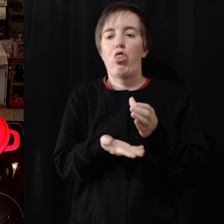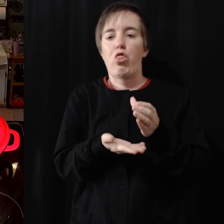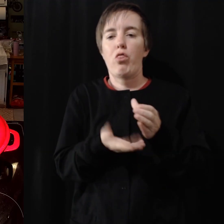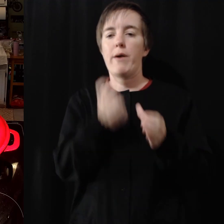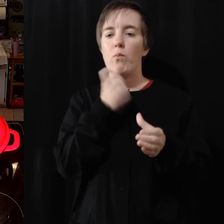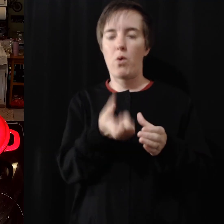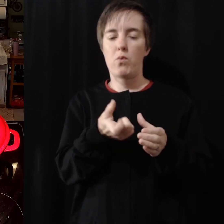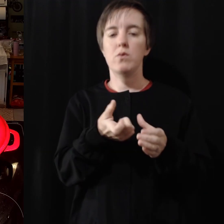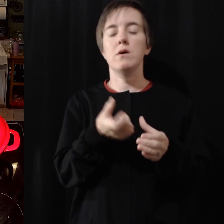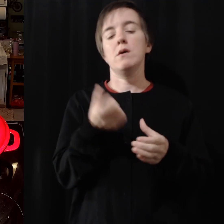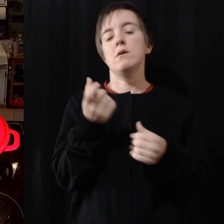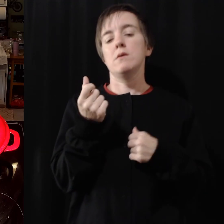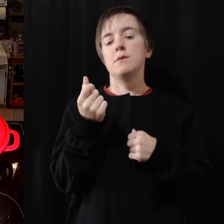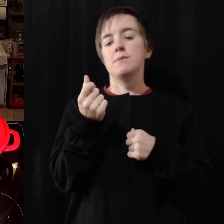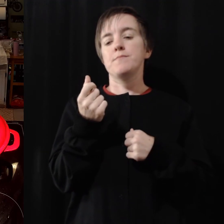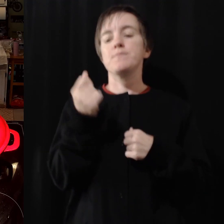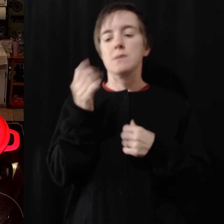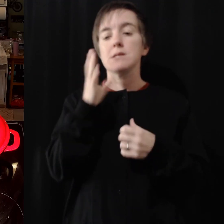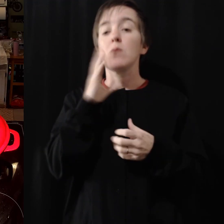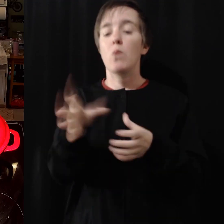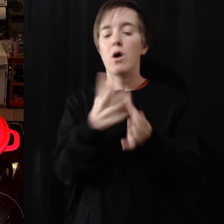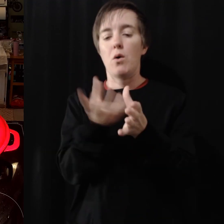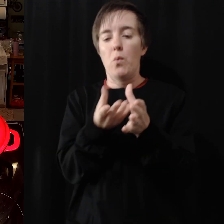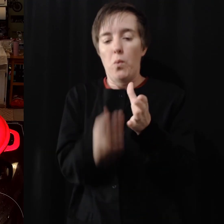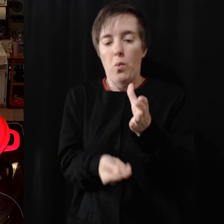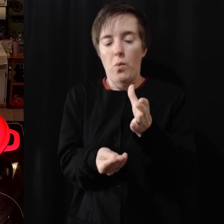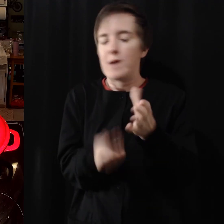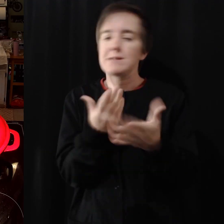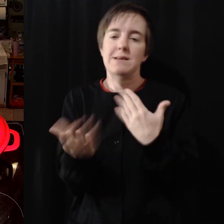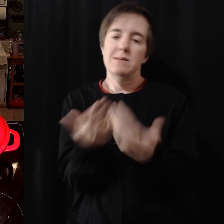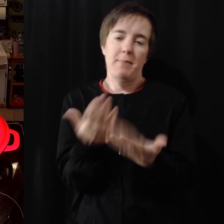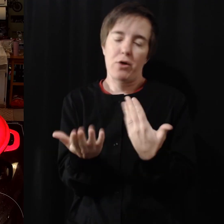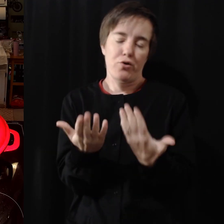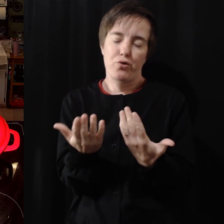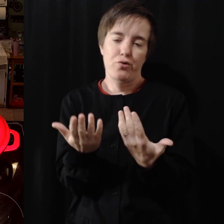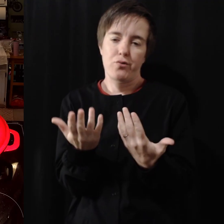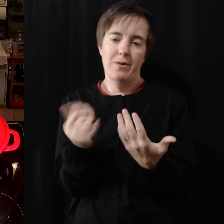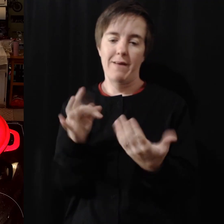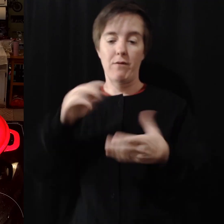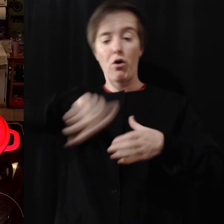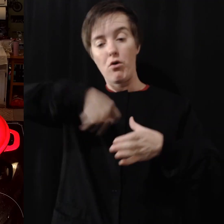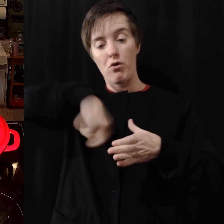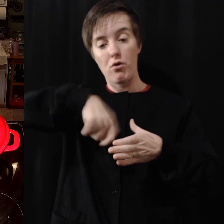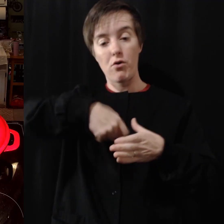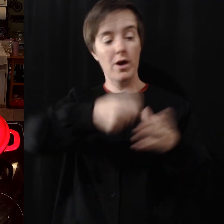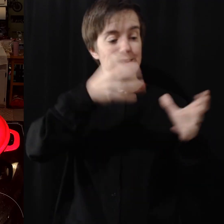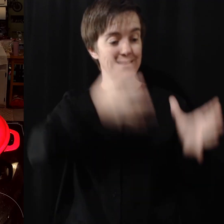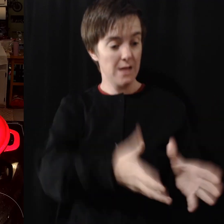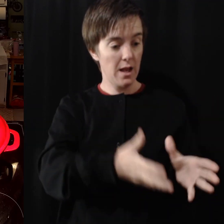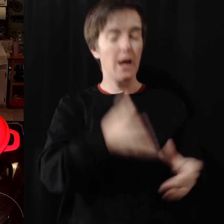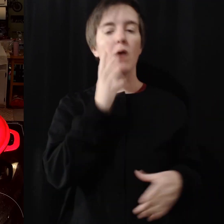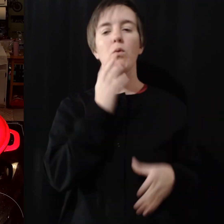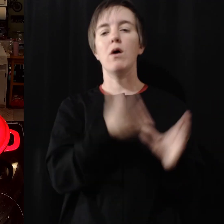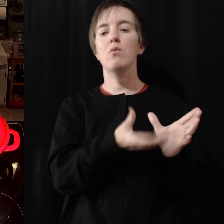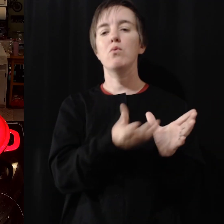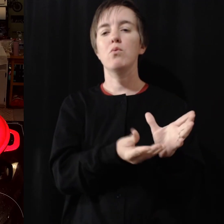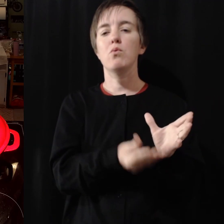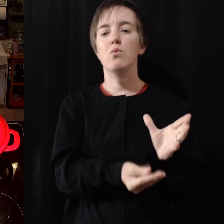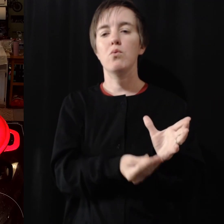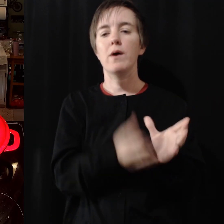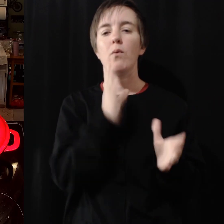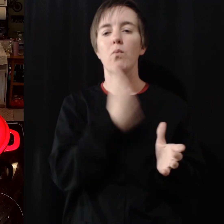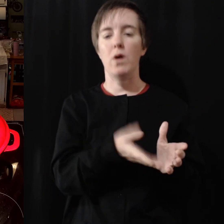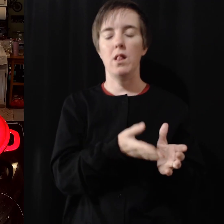bottom of the cup, because it will settle out no matter how much you mix it. It'll still settle at the